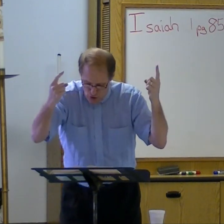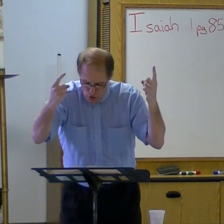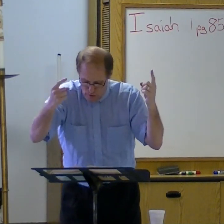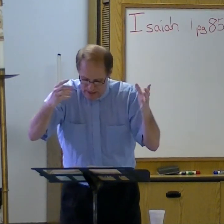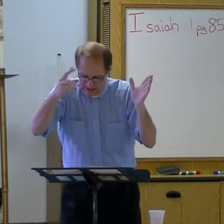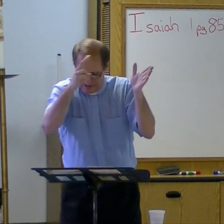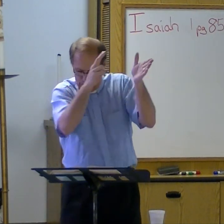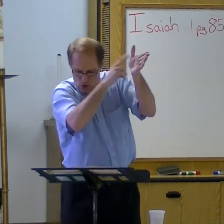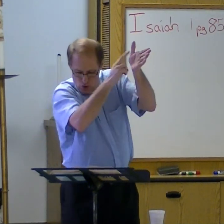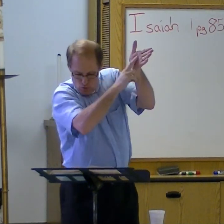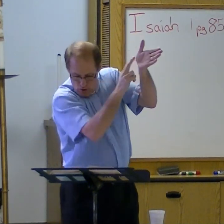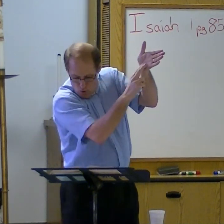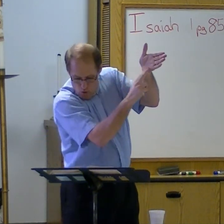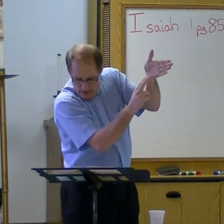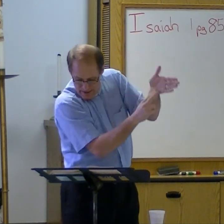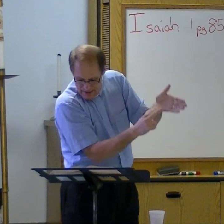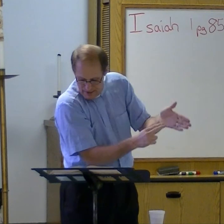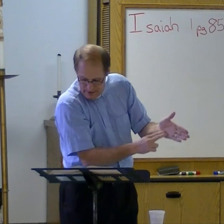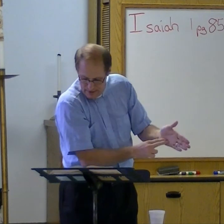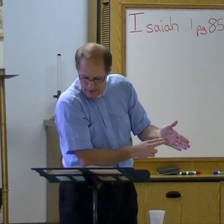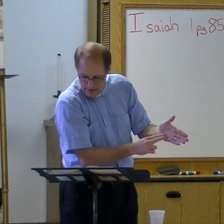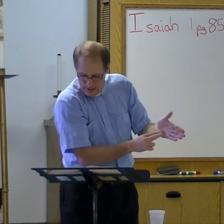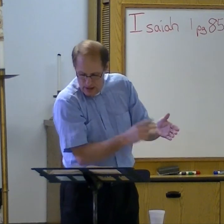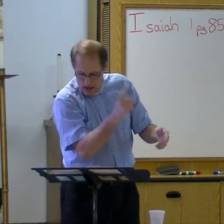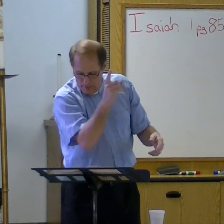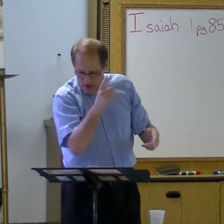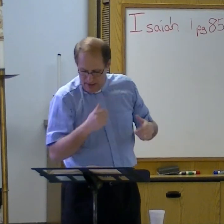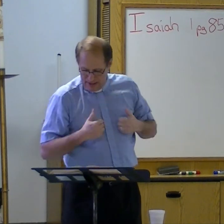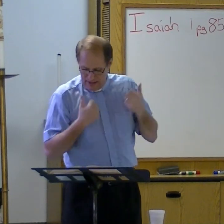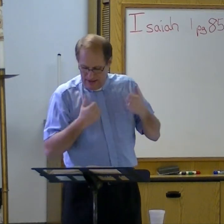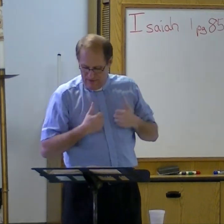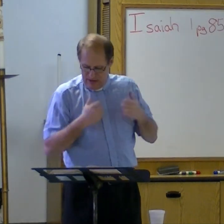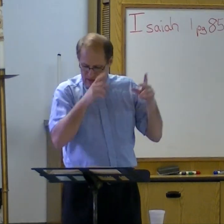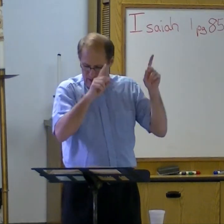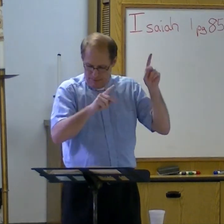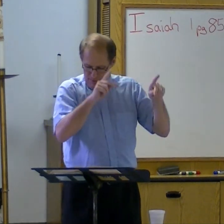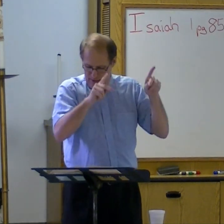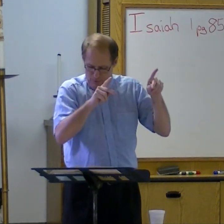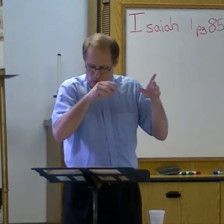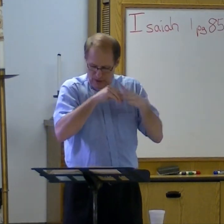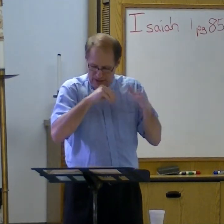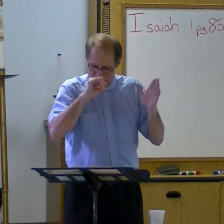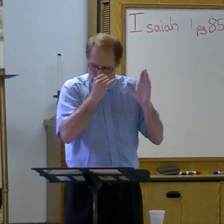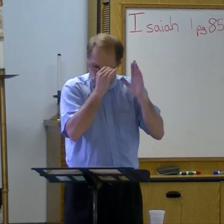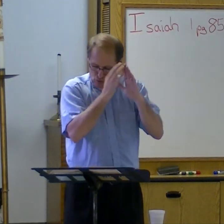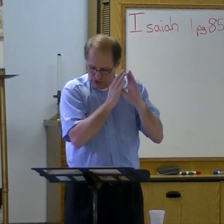who is recorded among the living people in